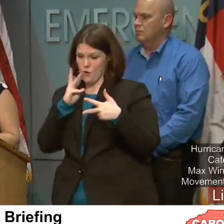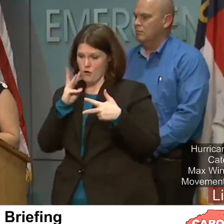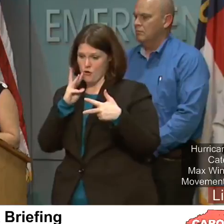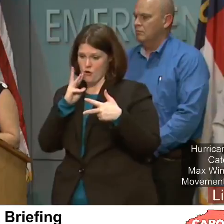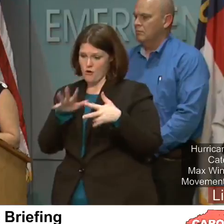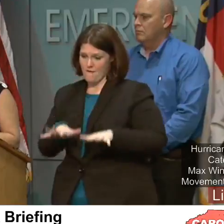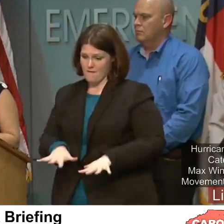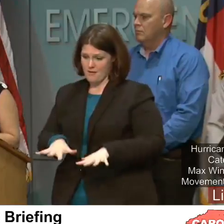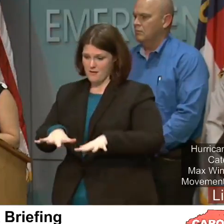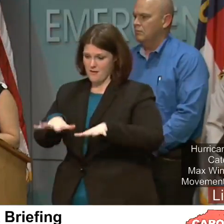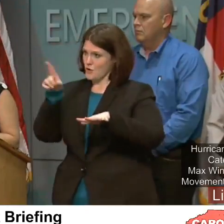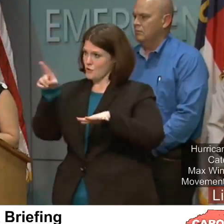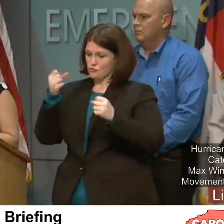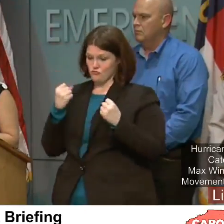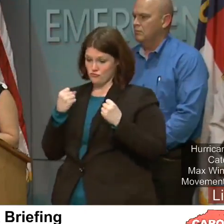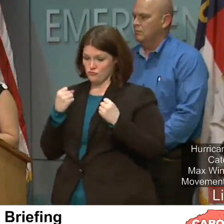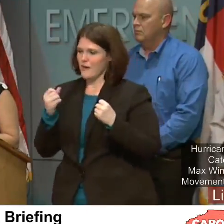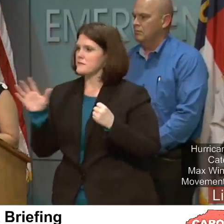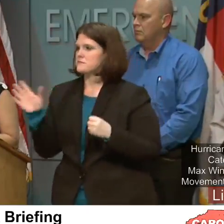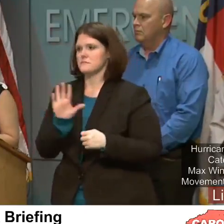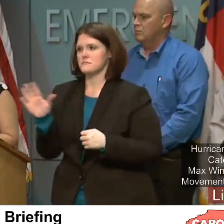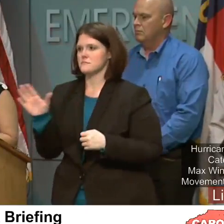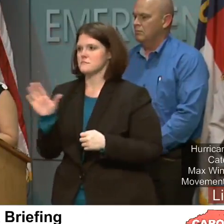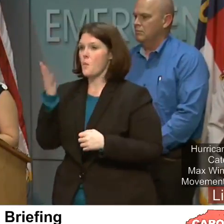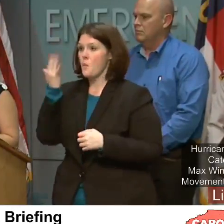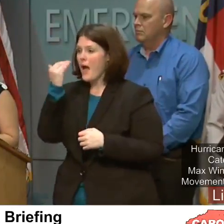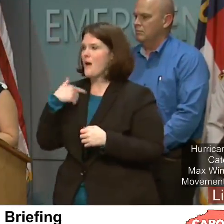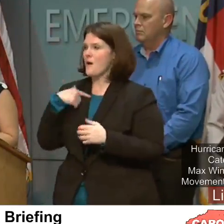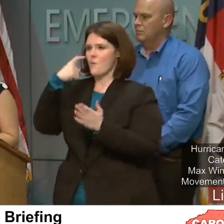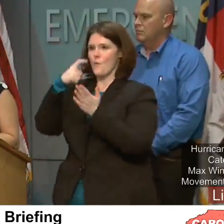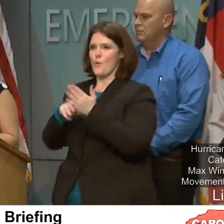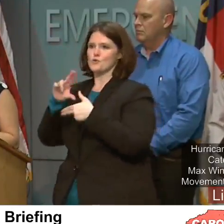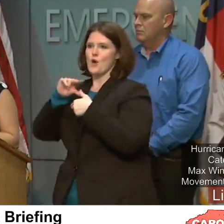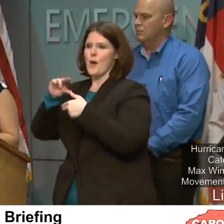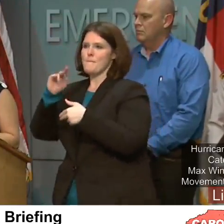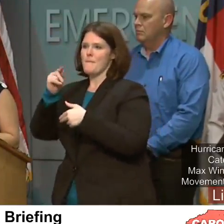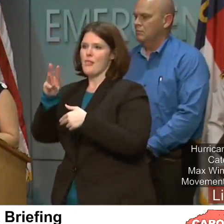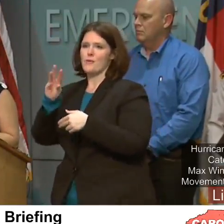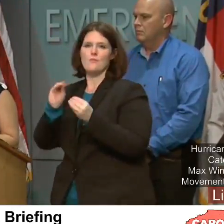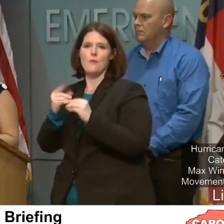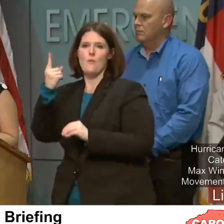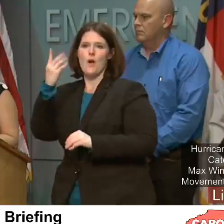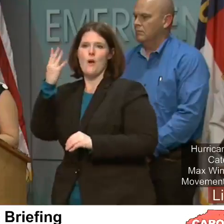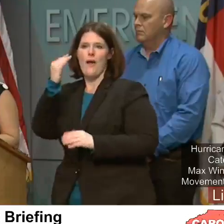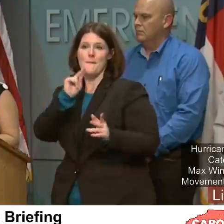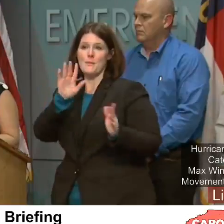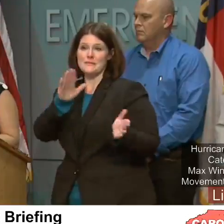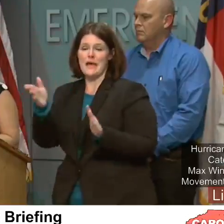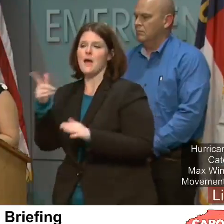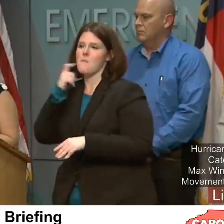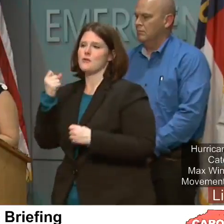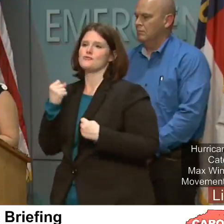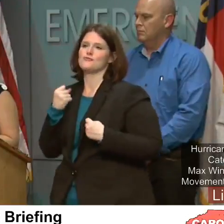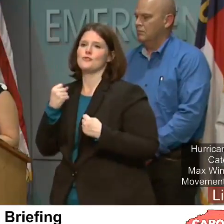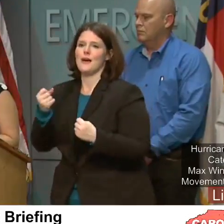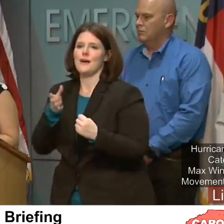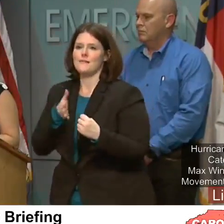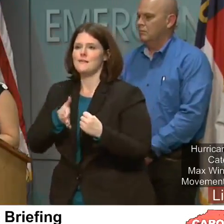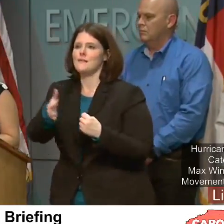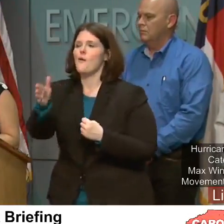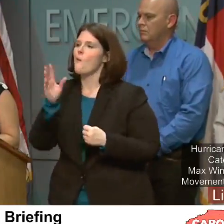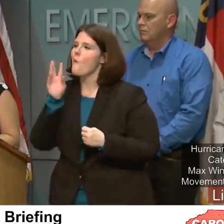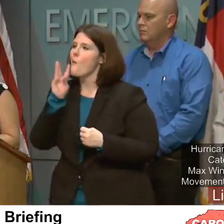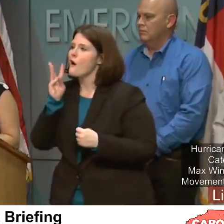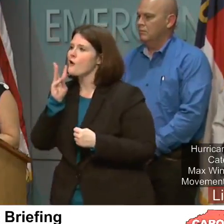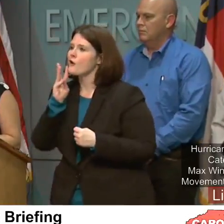We saw in Hurricane Matthew that this was a leading cause of death. Do not drive through standing water. And third,